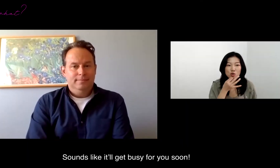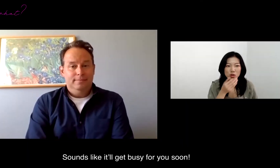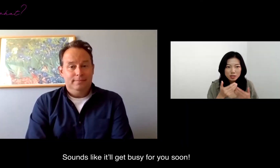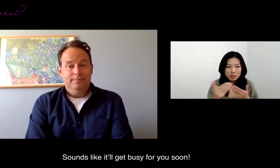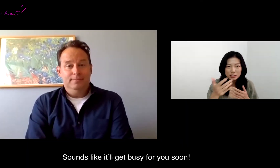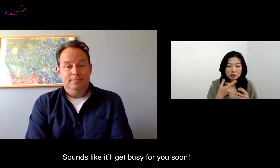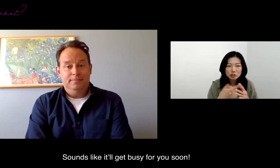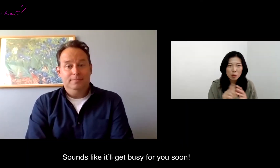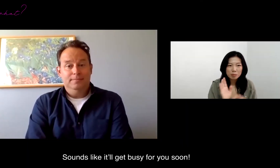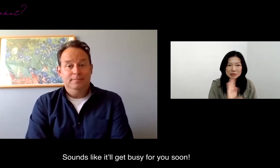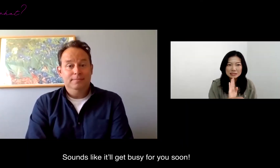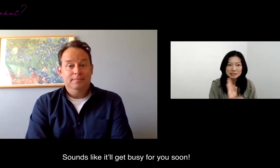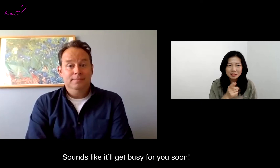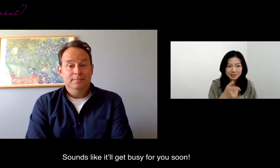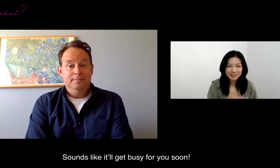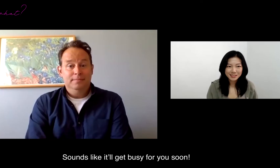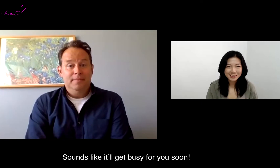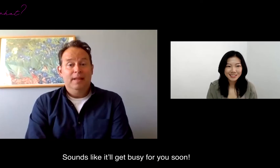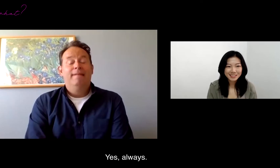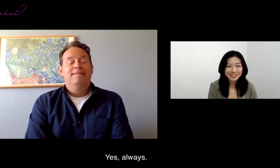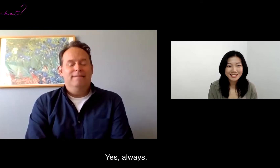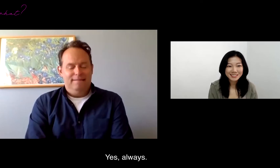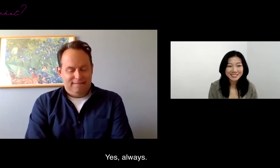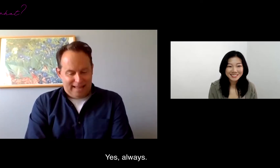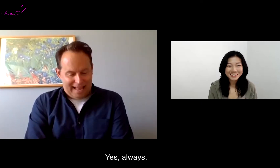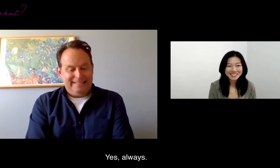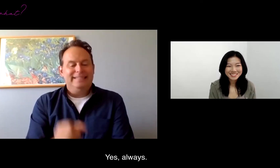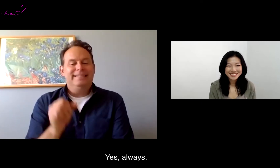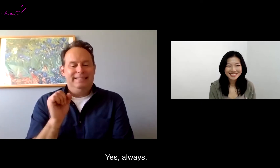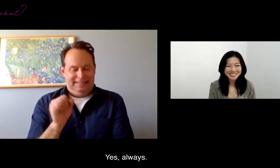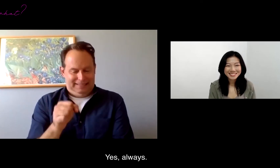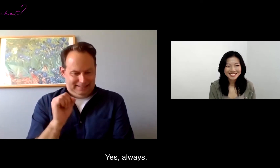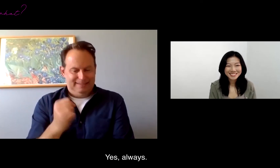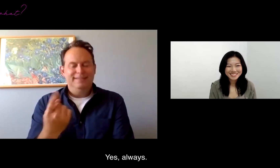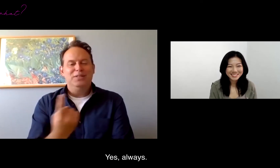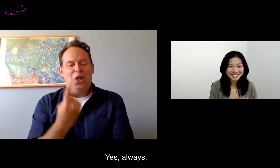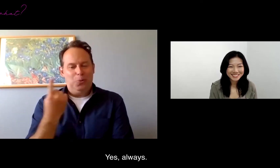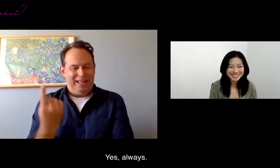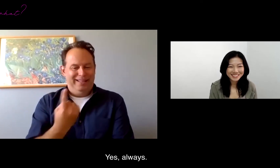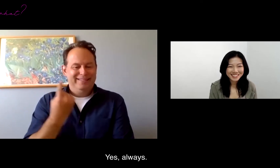Sounds like it'll get busy for you soon. Yes. Always.